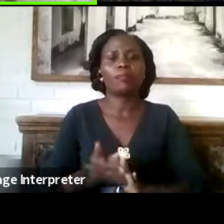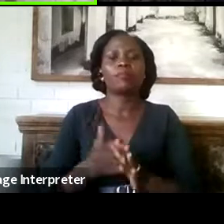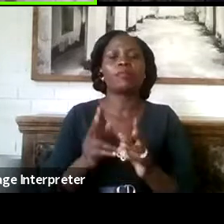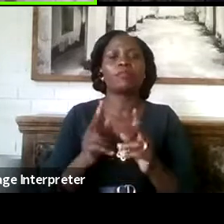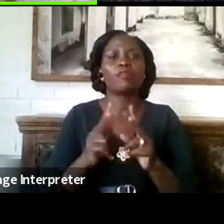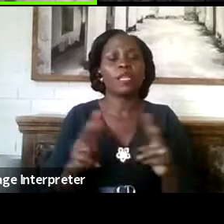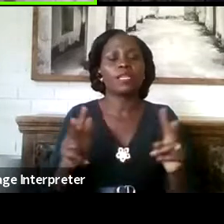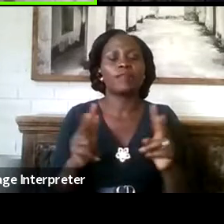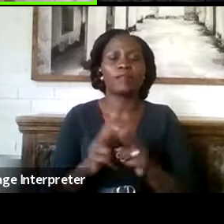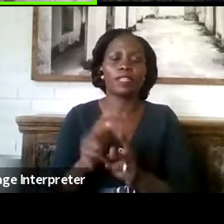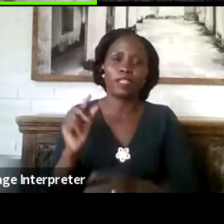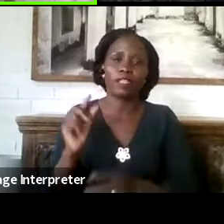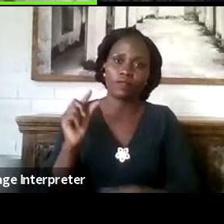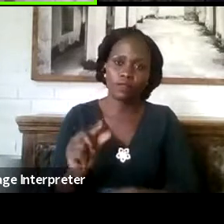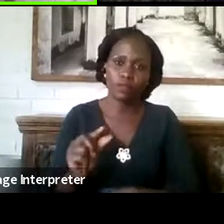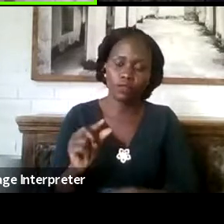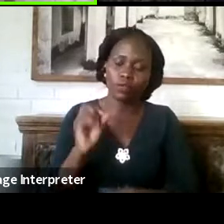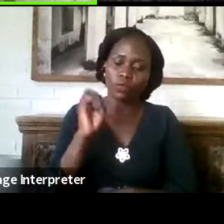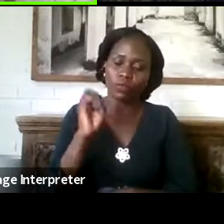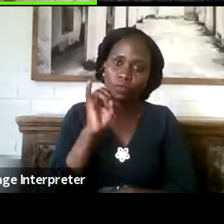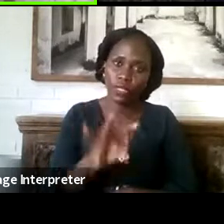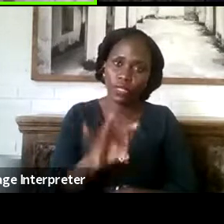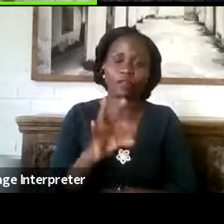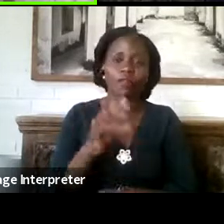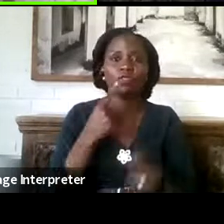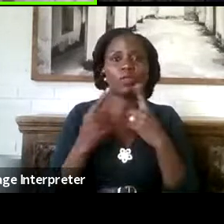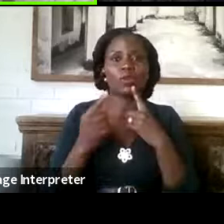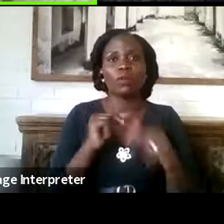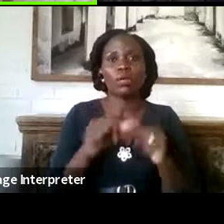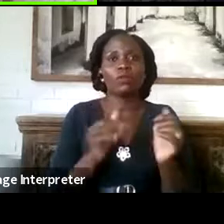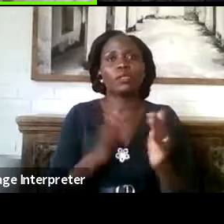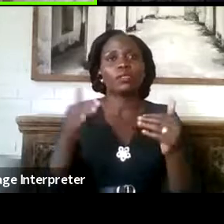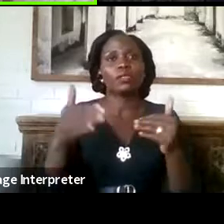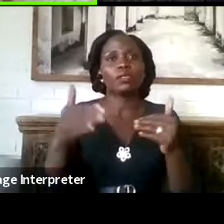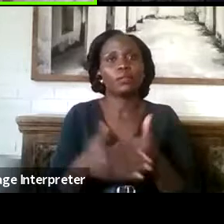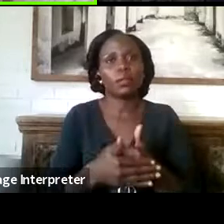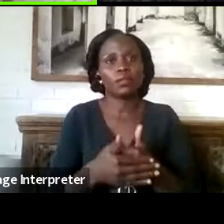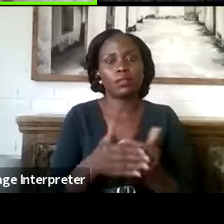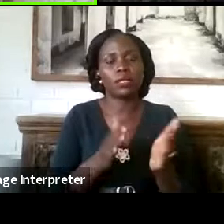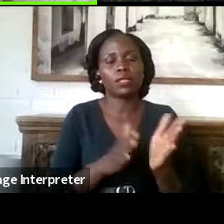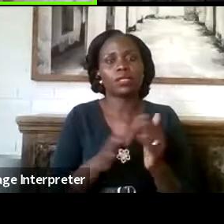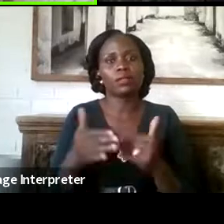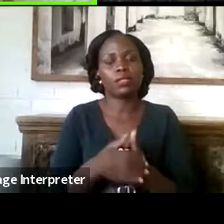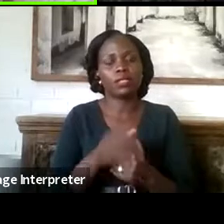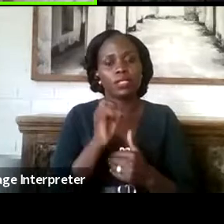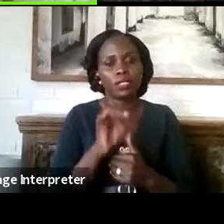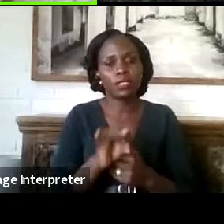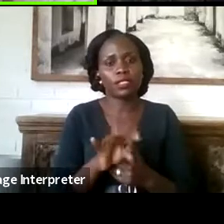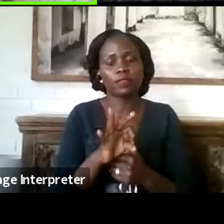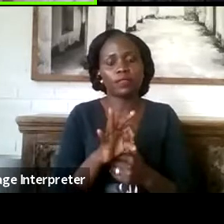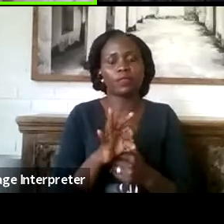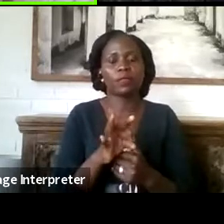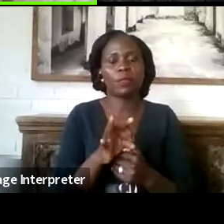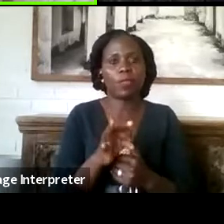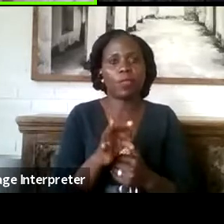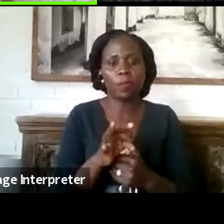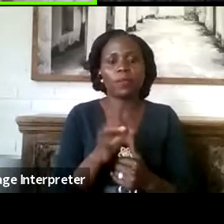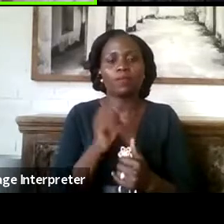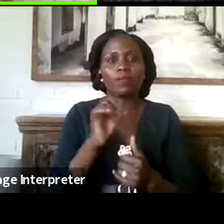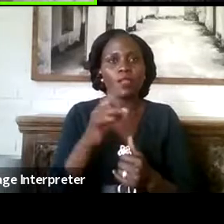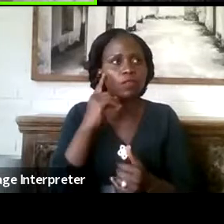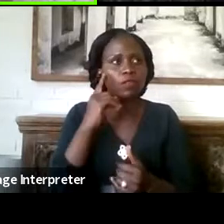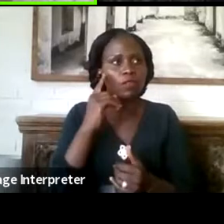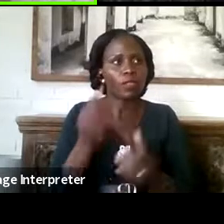consider accessibility at the very outset of the establishment of any